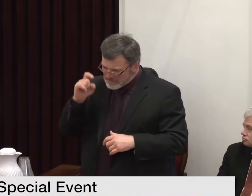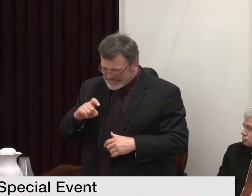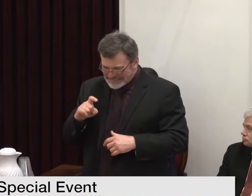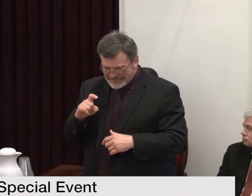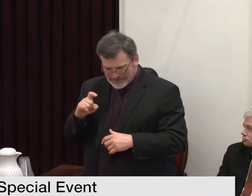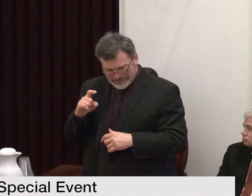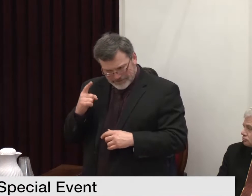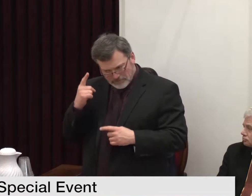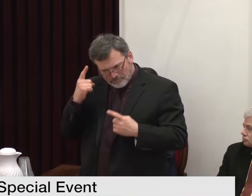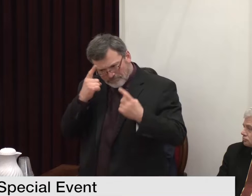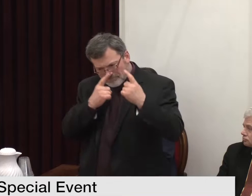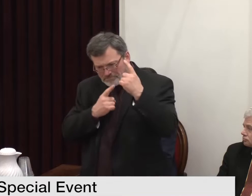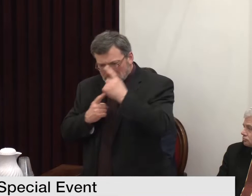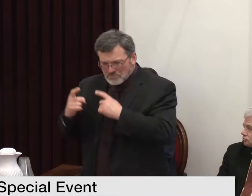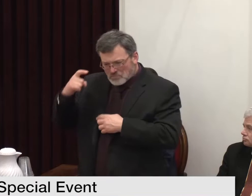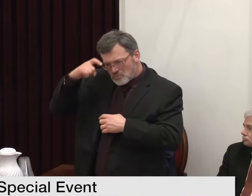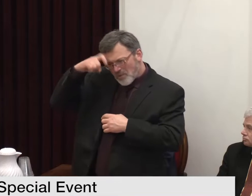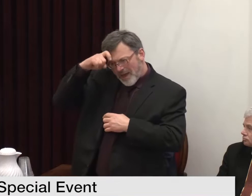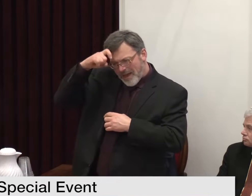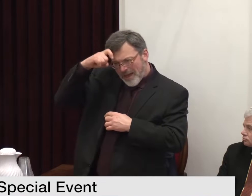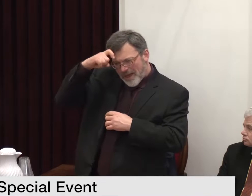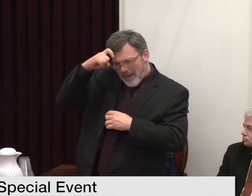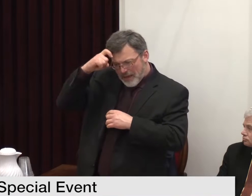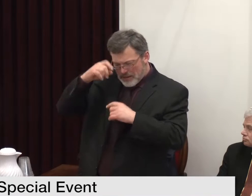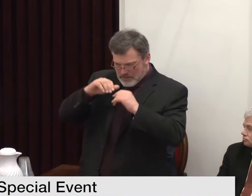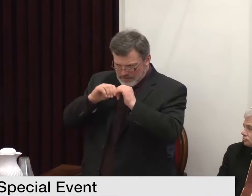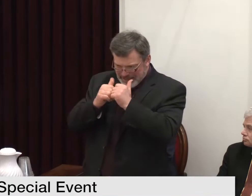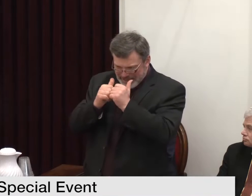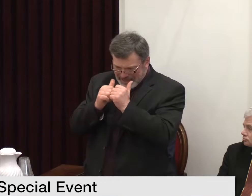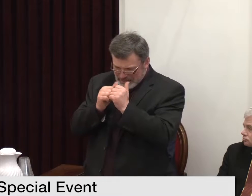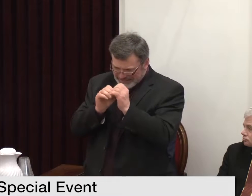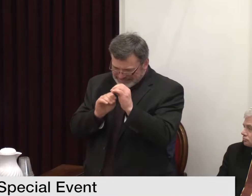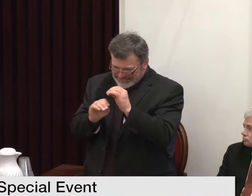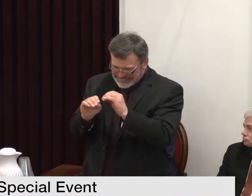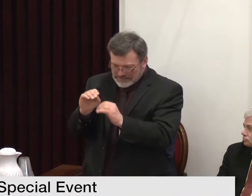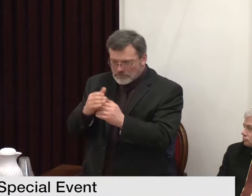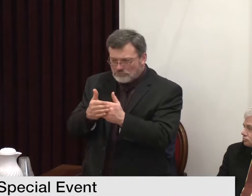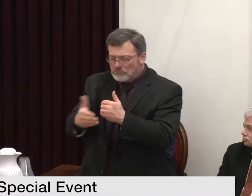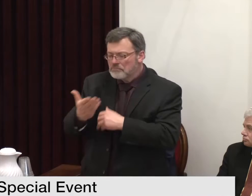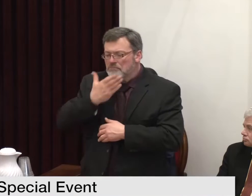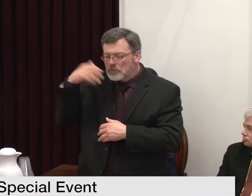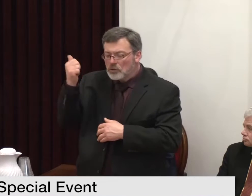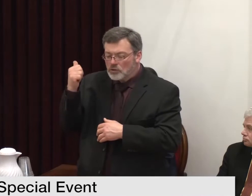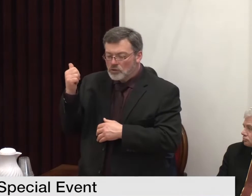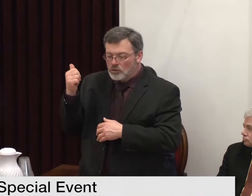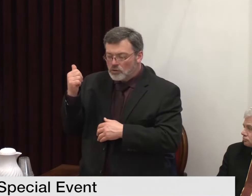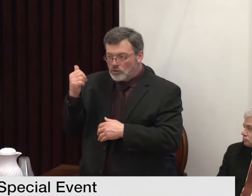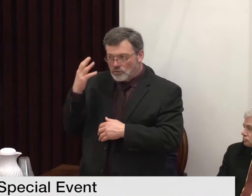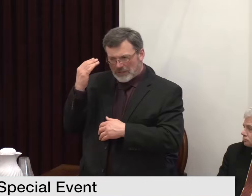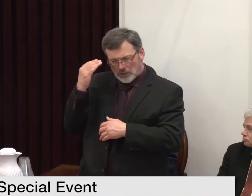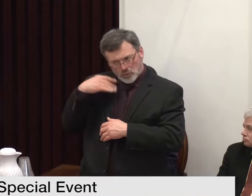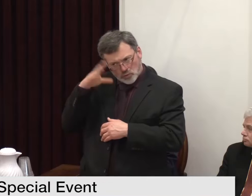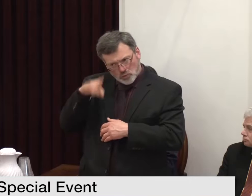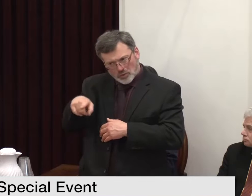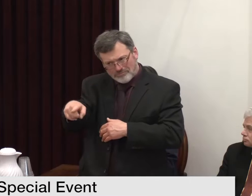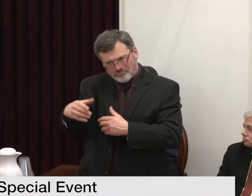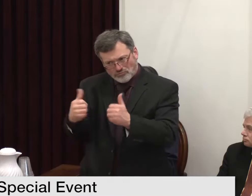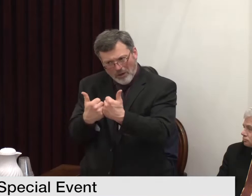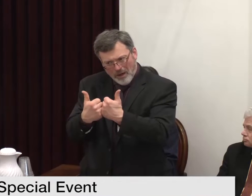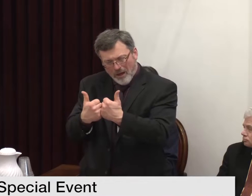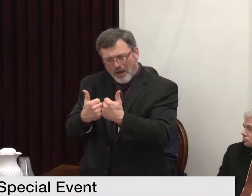position to grow and provide resilience in leaner times. This budget does